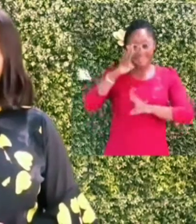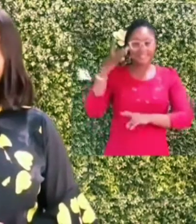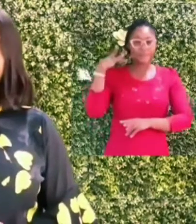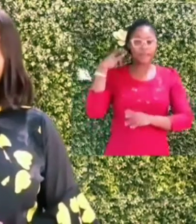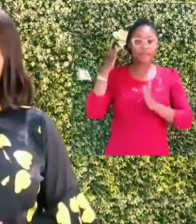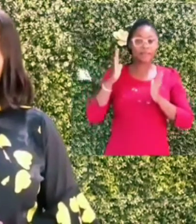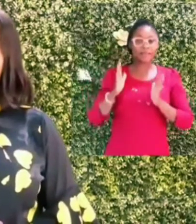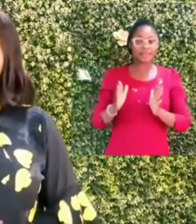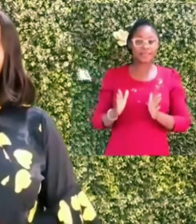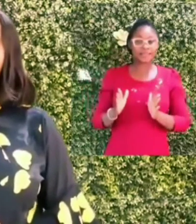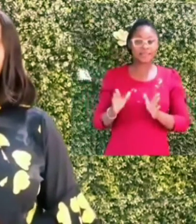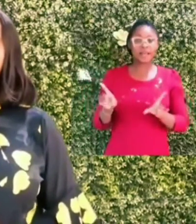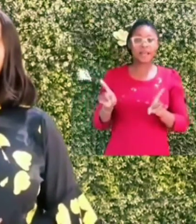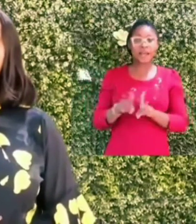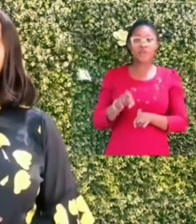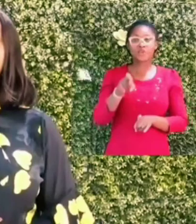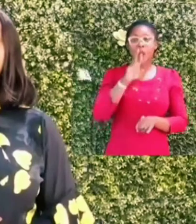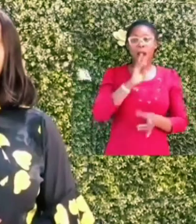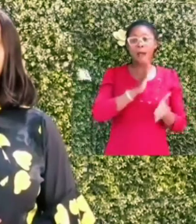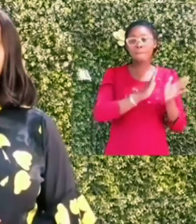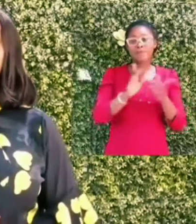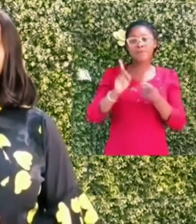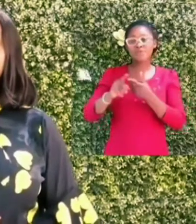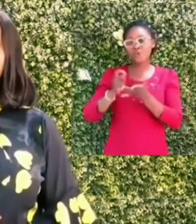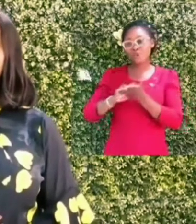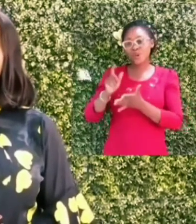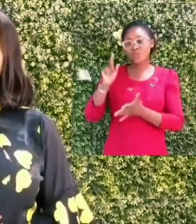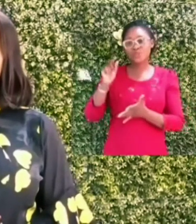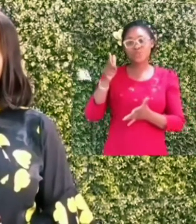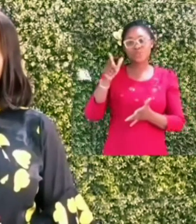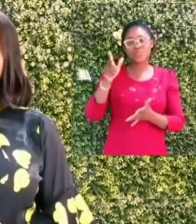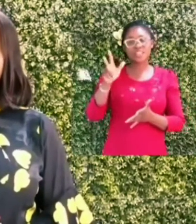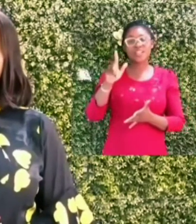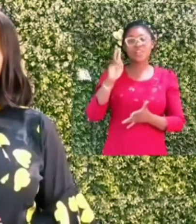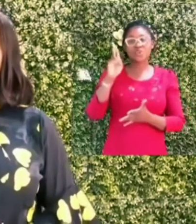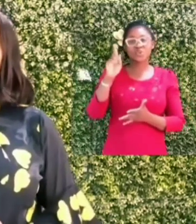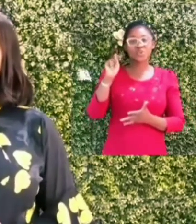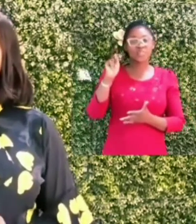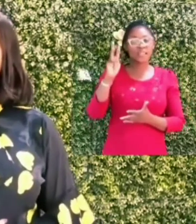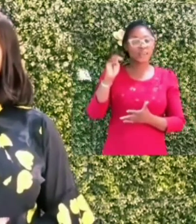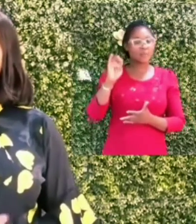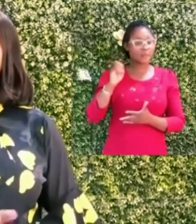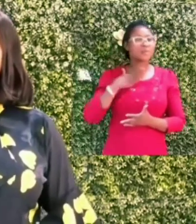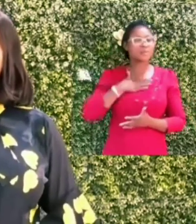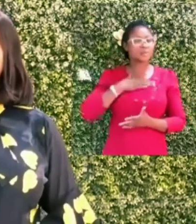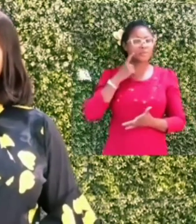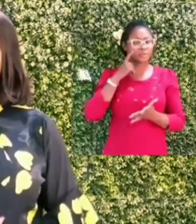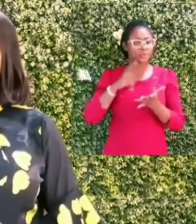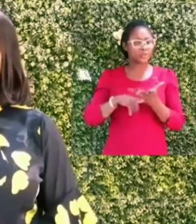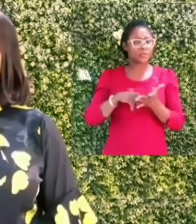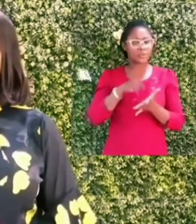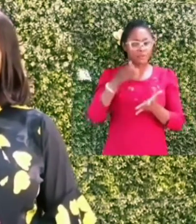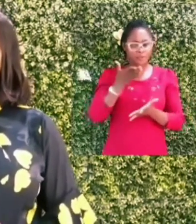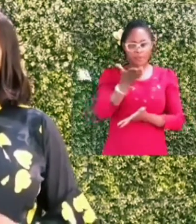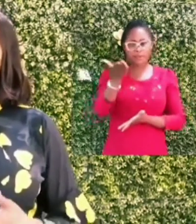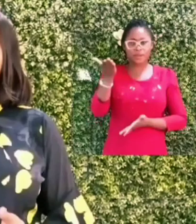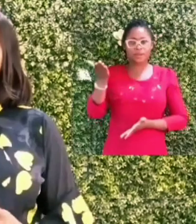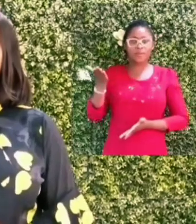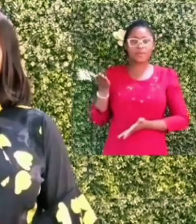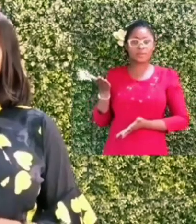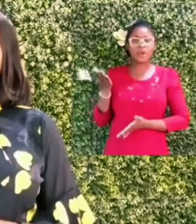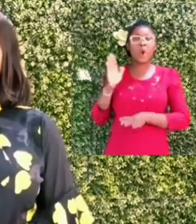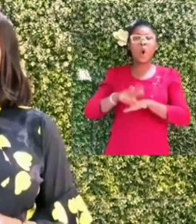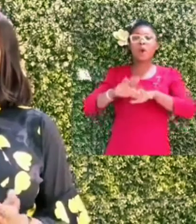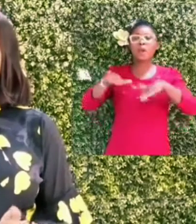dear esteemed candidates, as you are preparing to sit the 2023 UTME, please take note of the following instructions